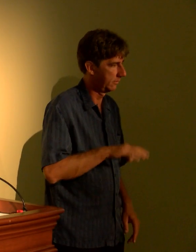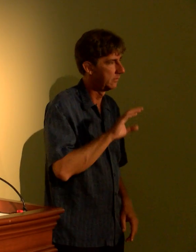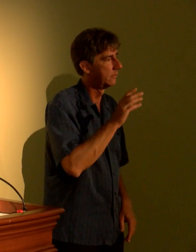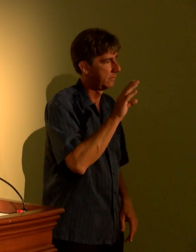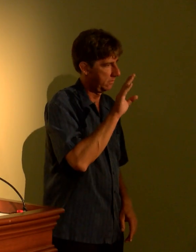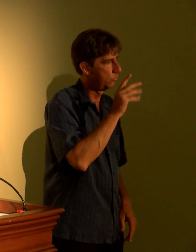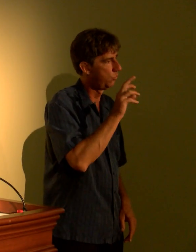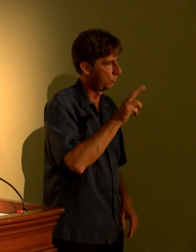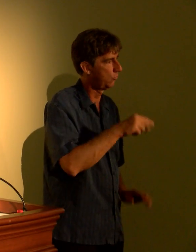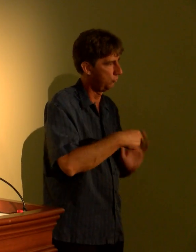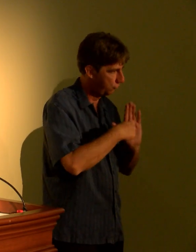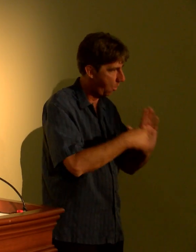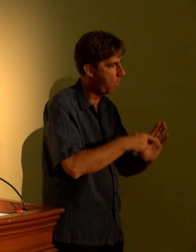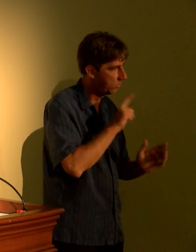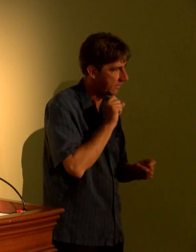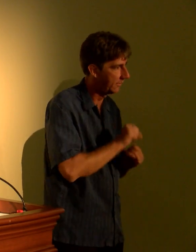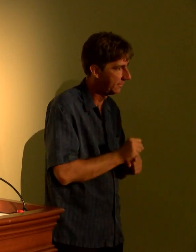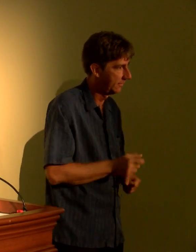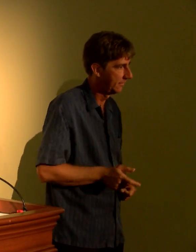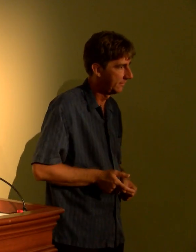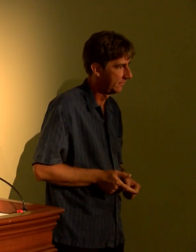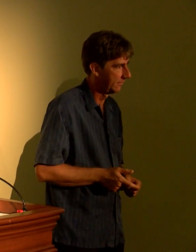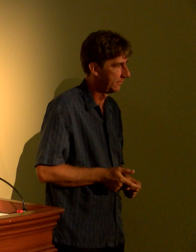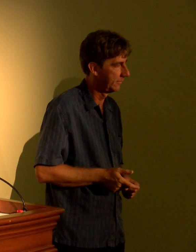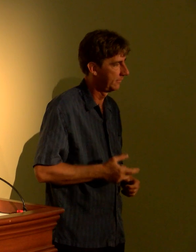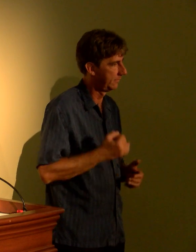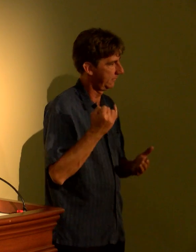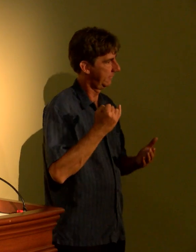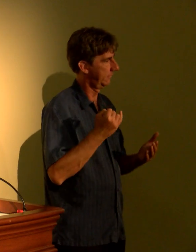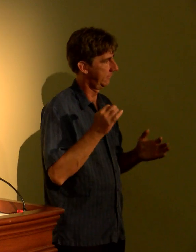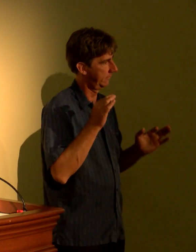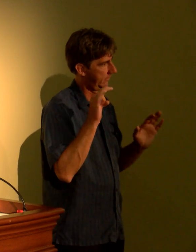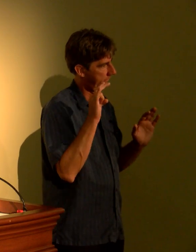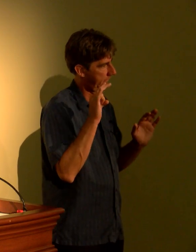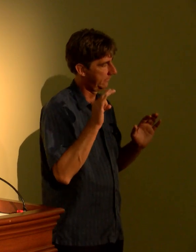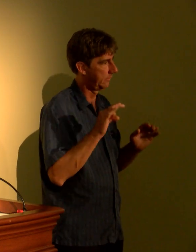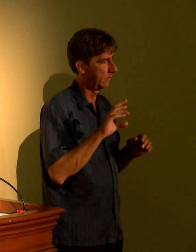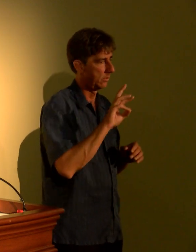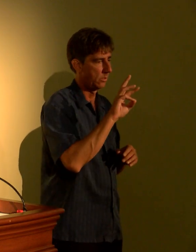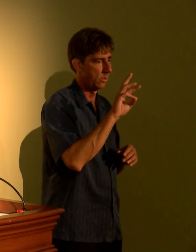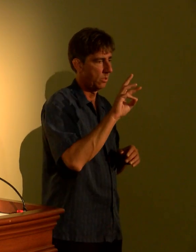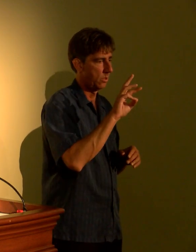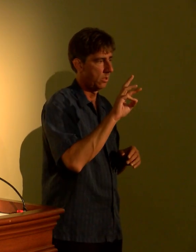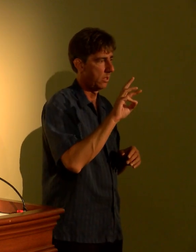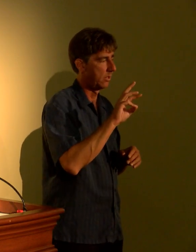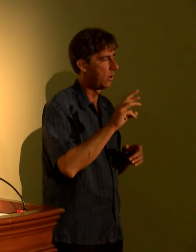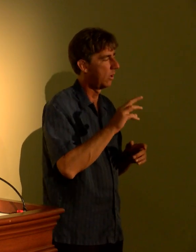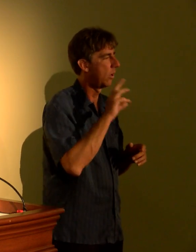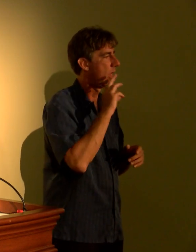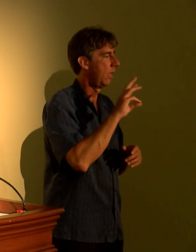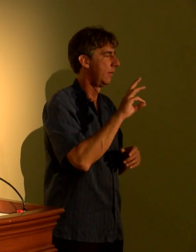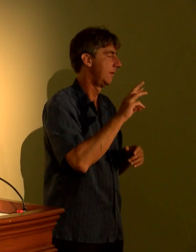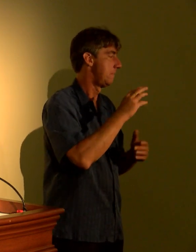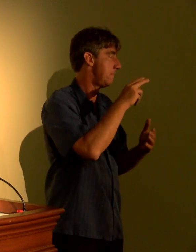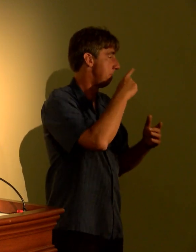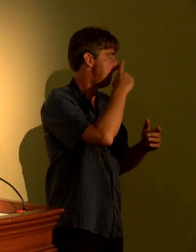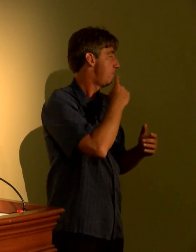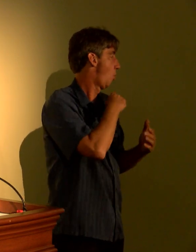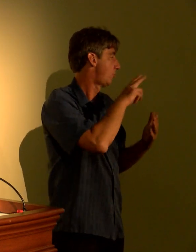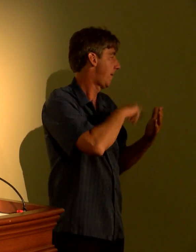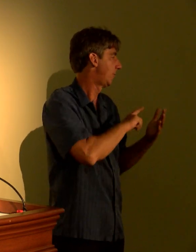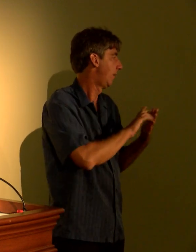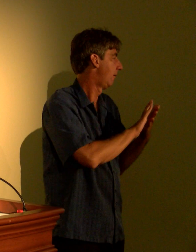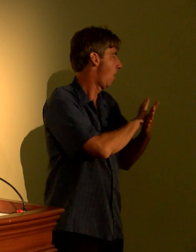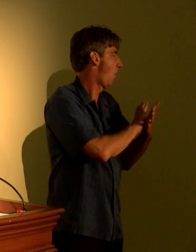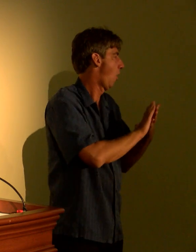that's very common. It's what we call the warts and all approach to portrait painting. These things are not